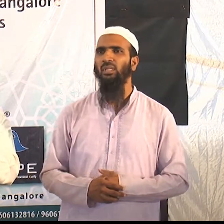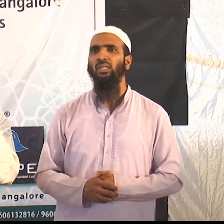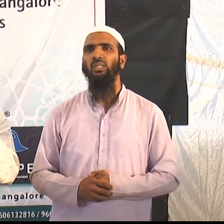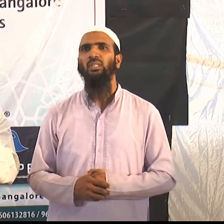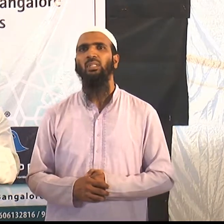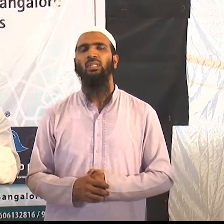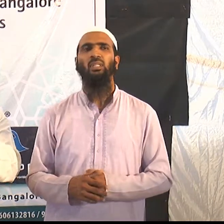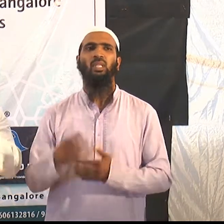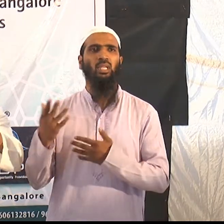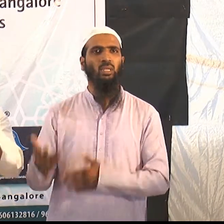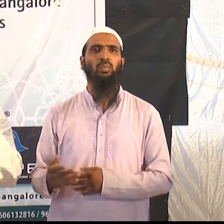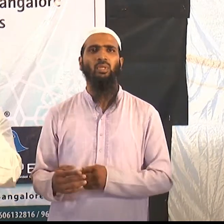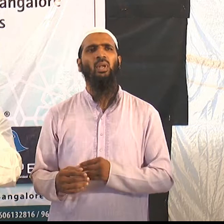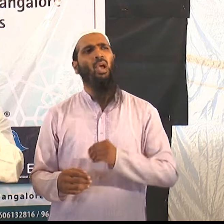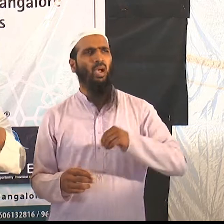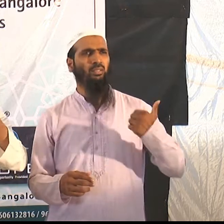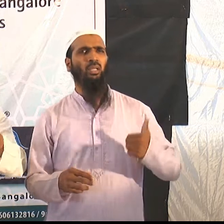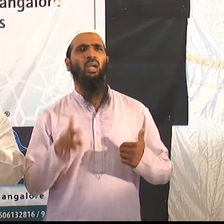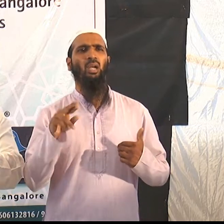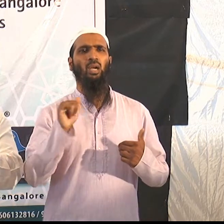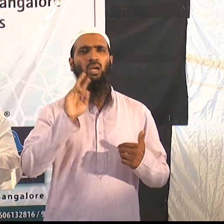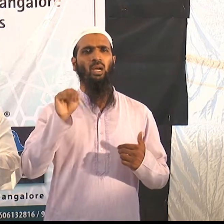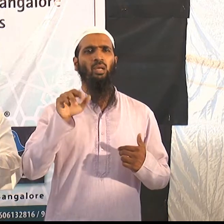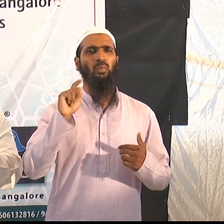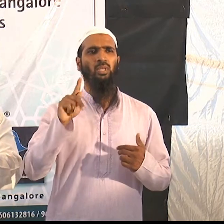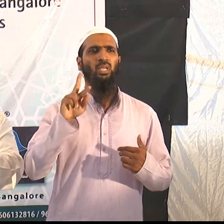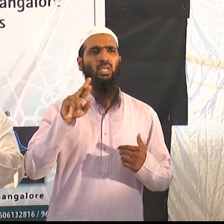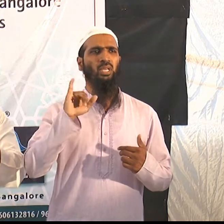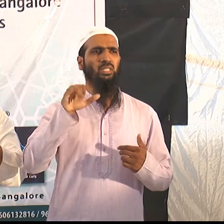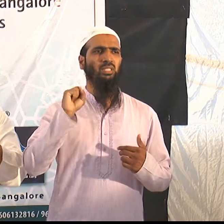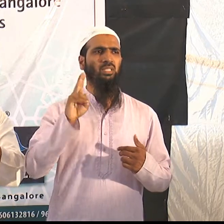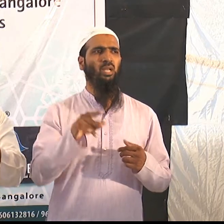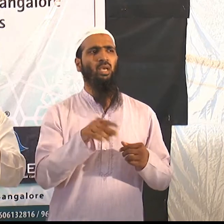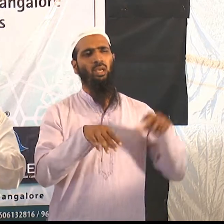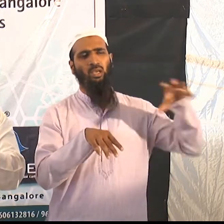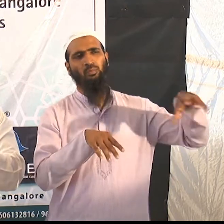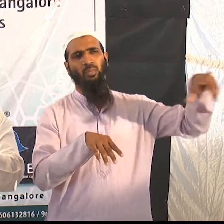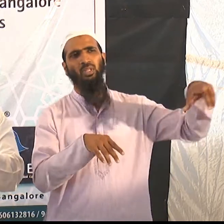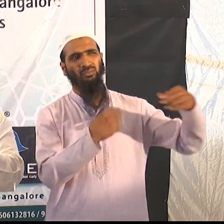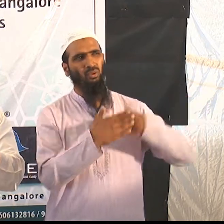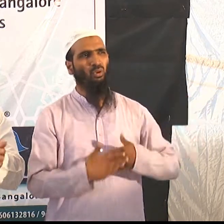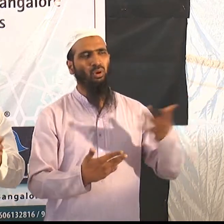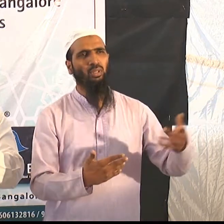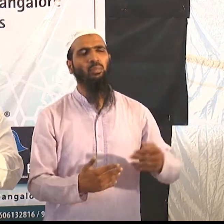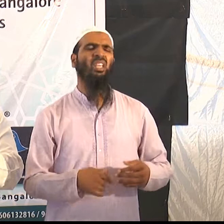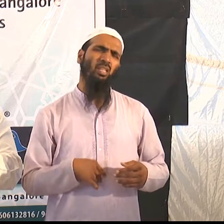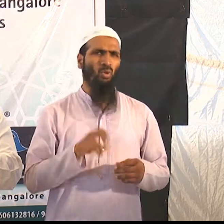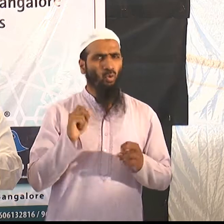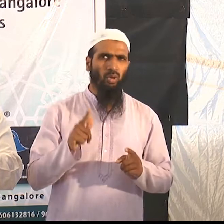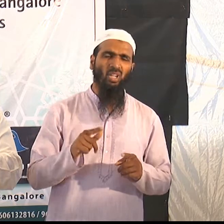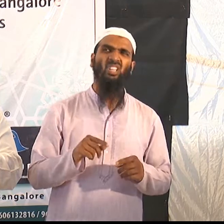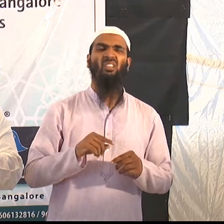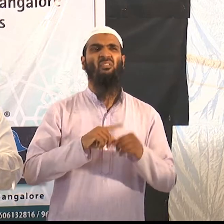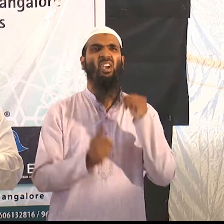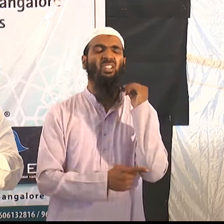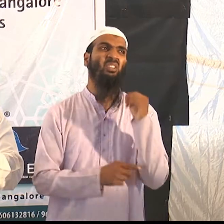were not able to make it today. So hopefully in the future we will have similar functions. So with this I would once again invite